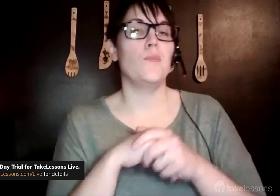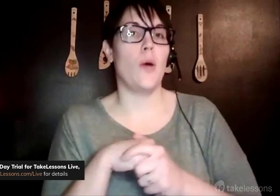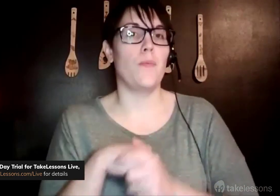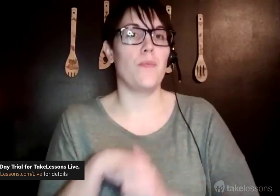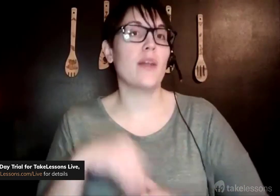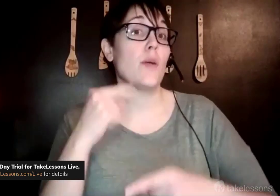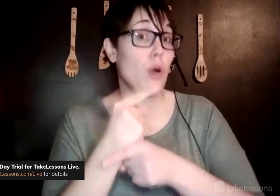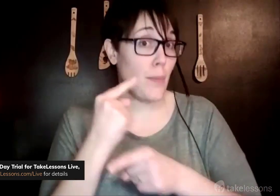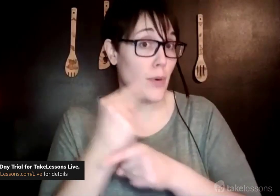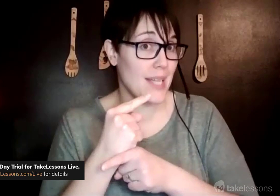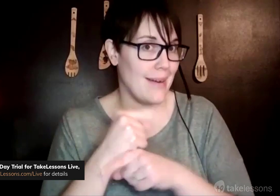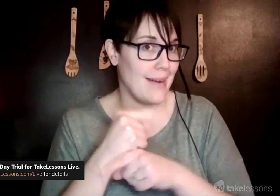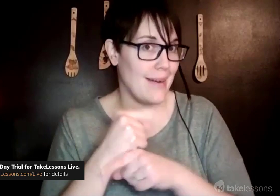there is a proper technique.